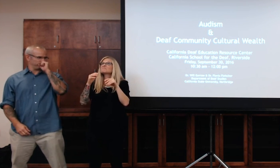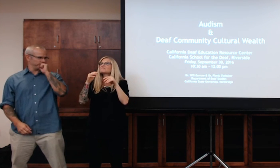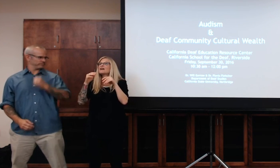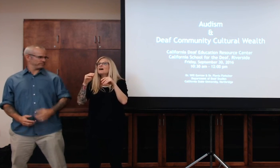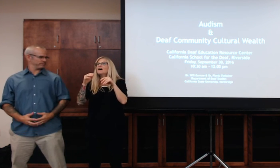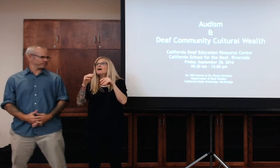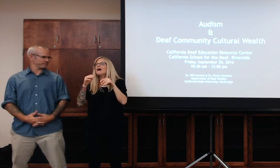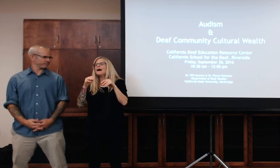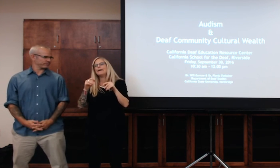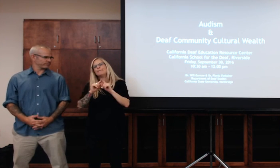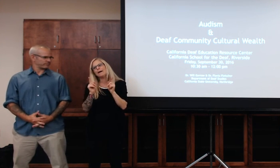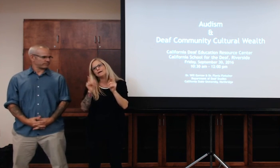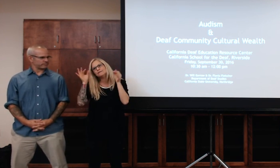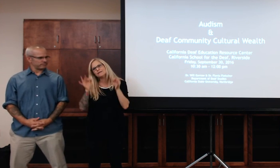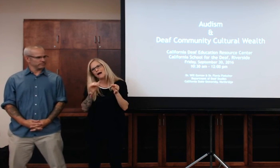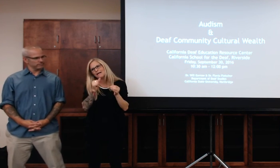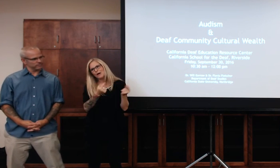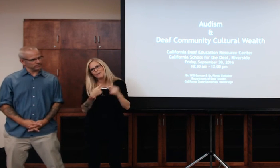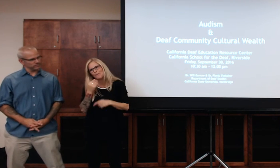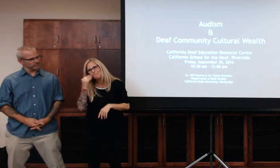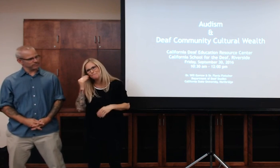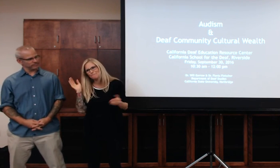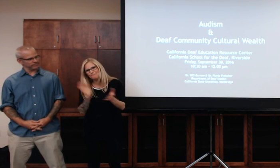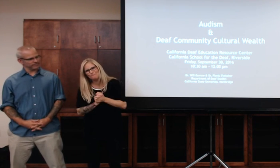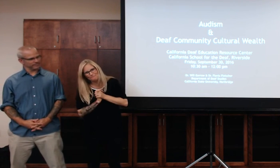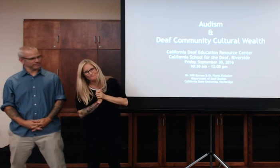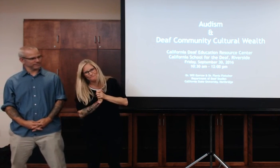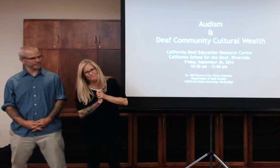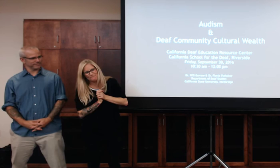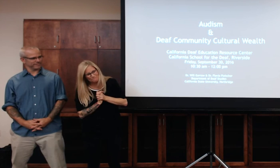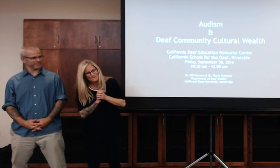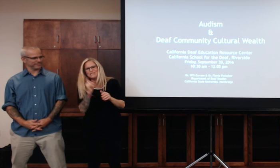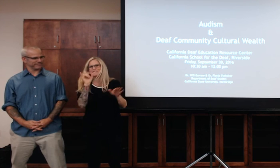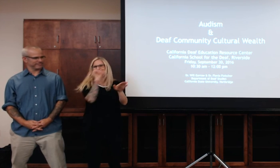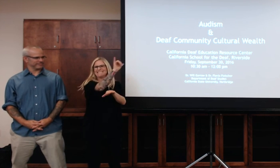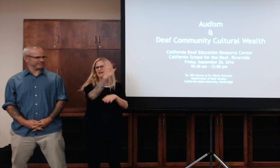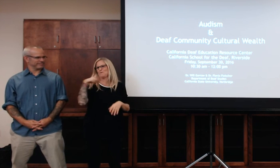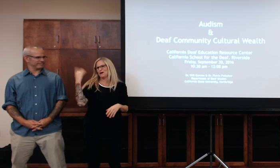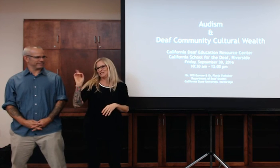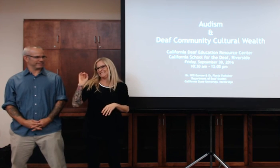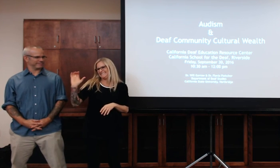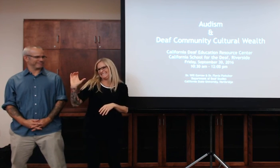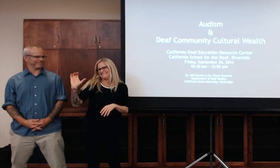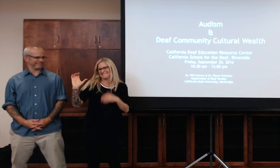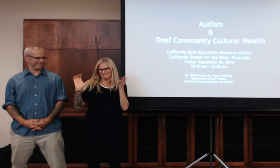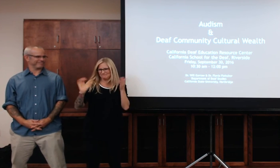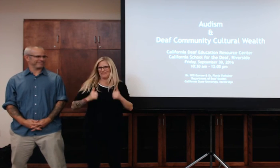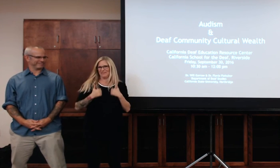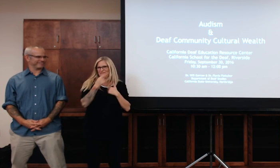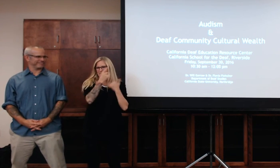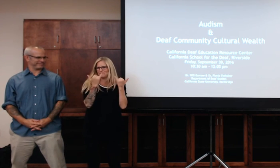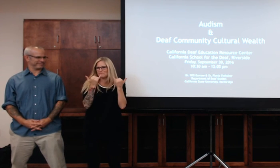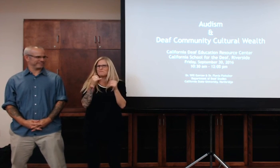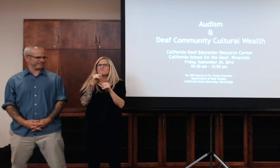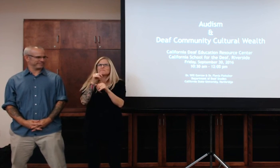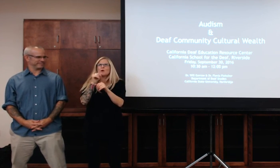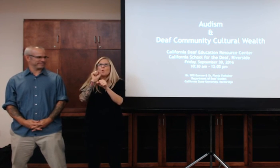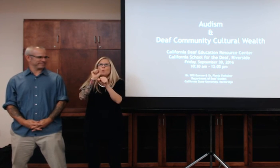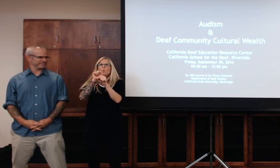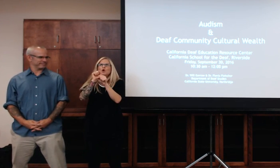that. However, she decided to not to come home, so she's still in Washington, D.C., and she's living there currently.